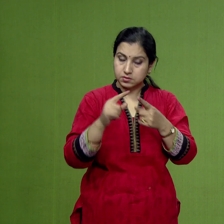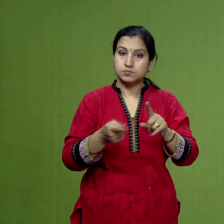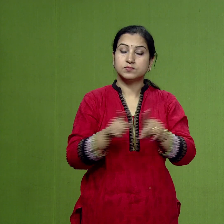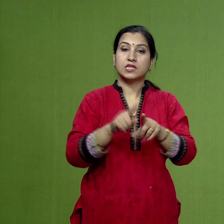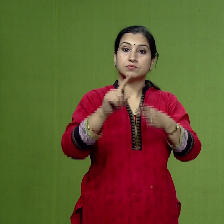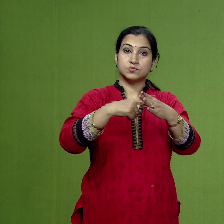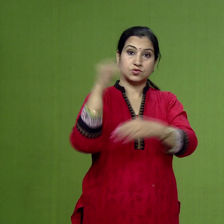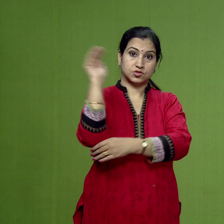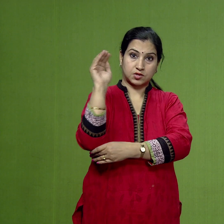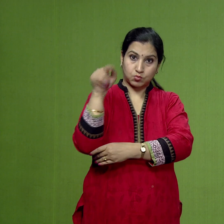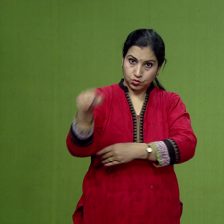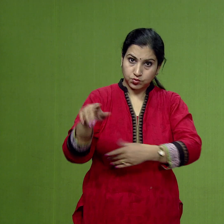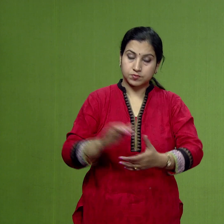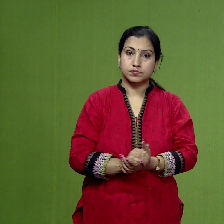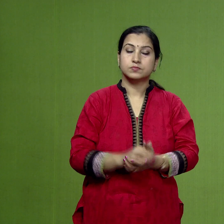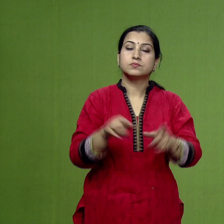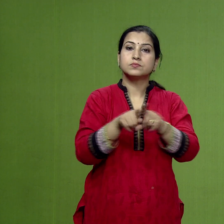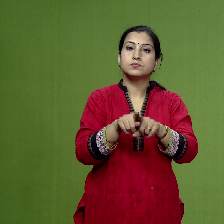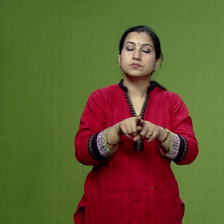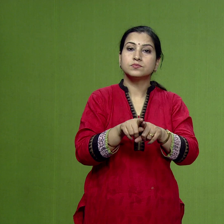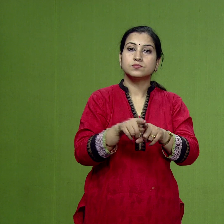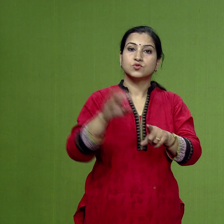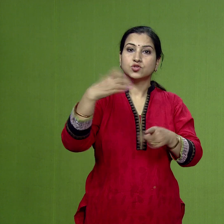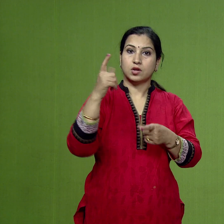Jaipur and Chandigarh, etc.